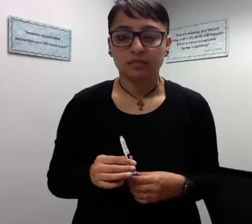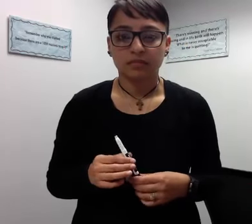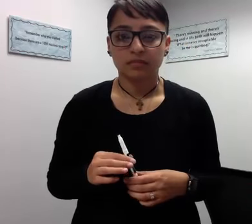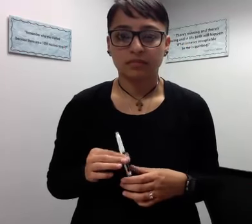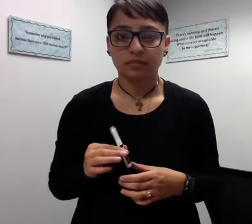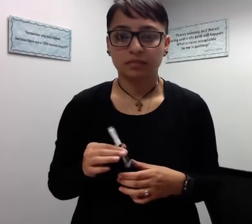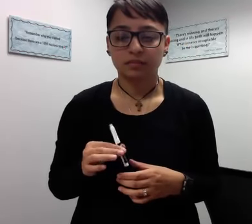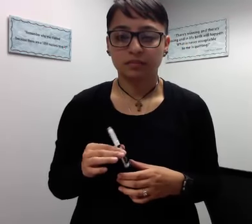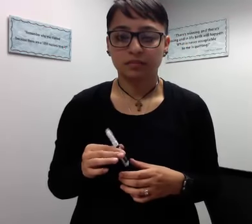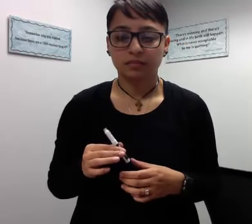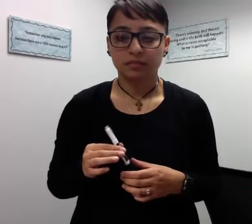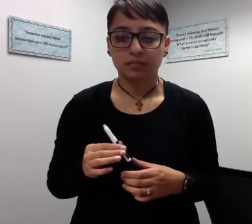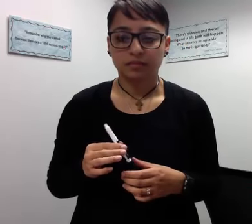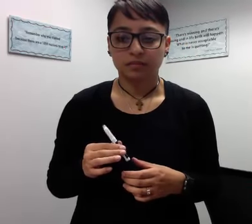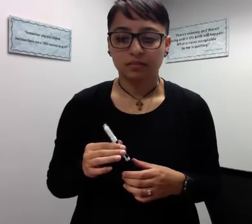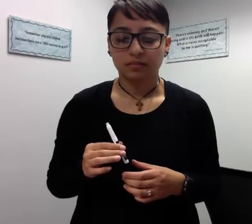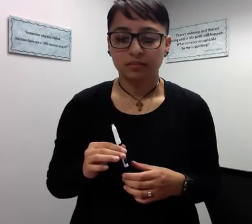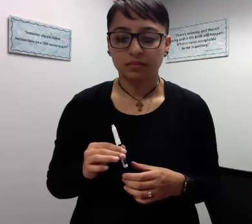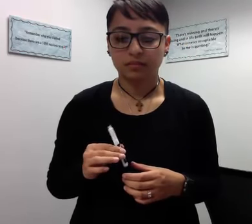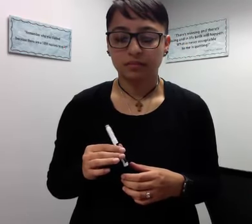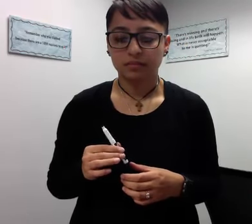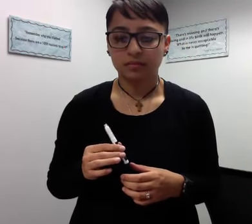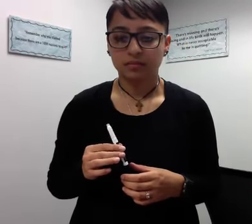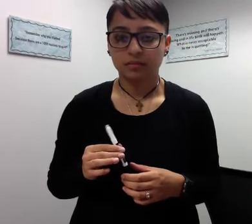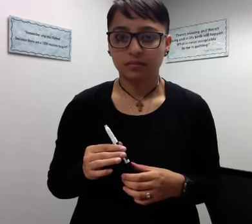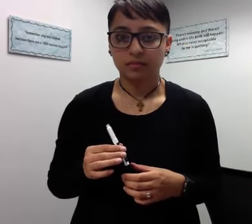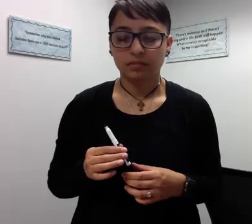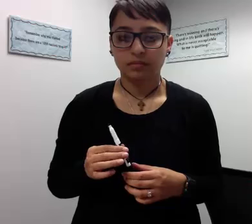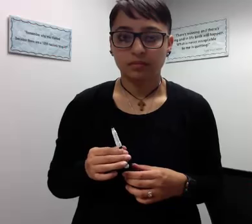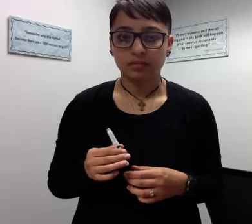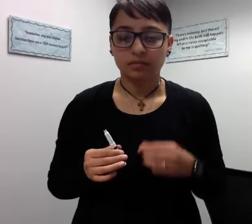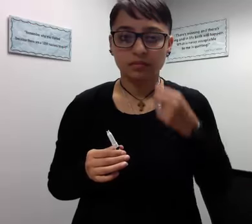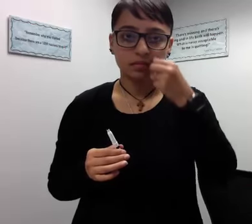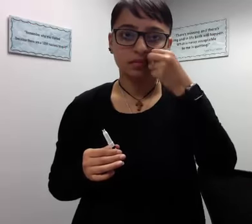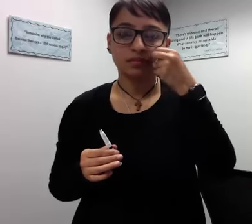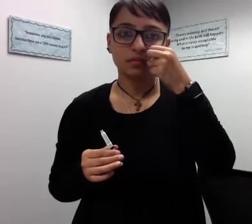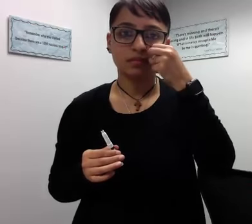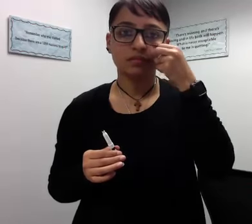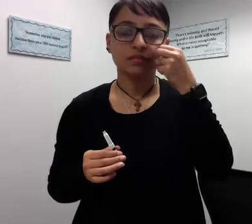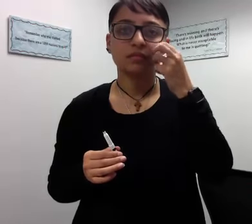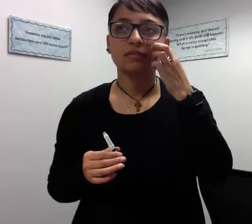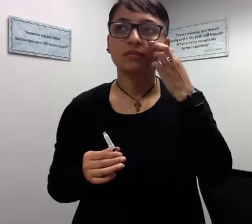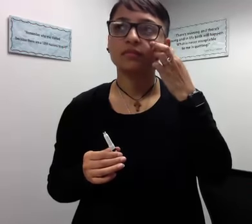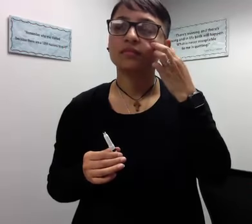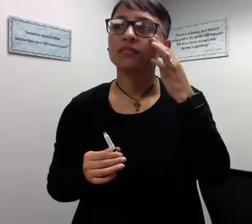The document addresses the basic qualifications and requirements to becoming a notary